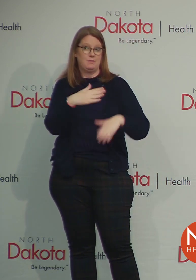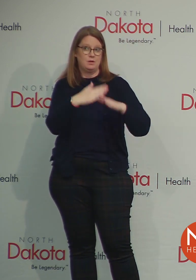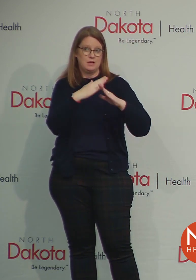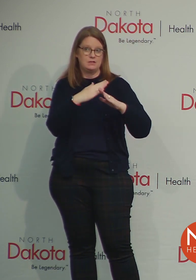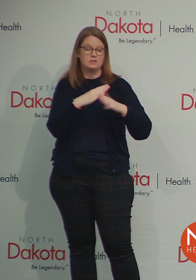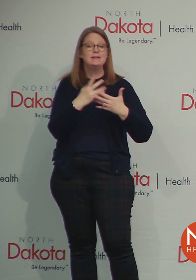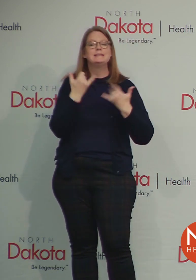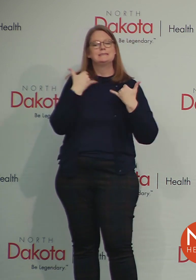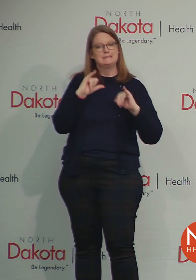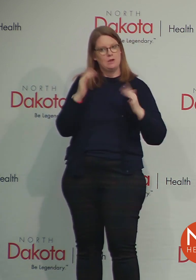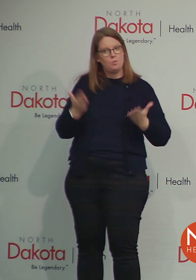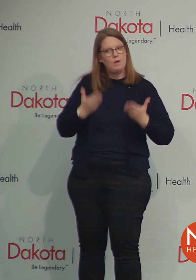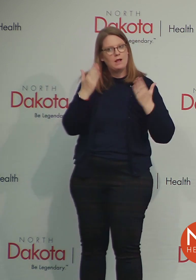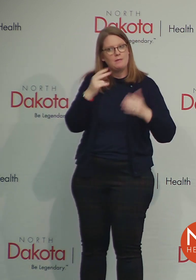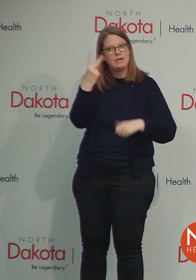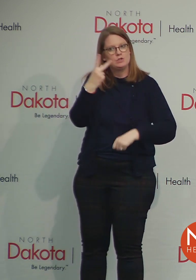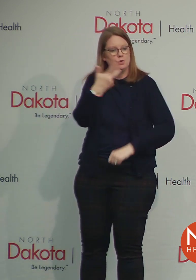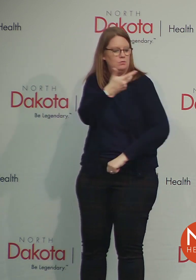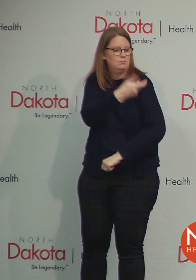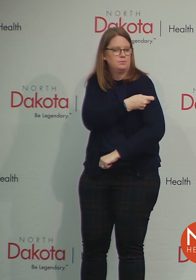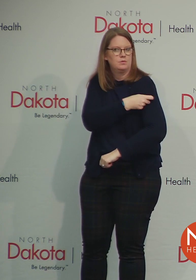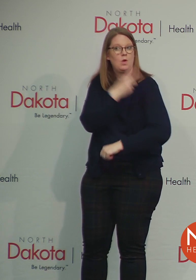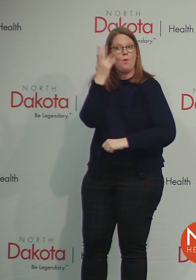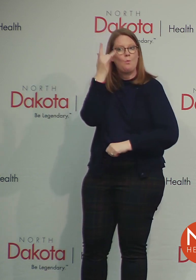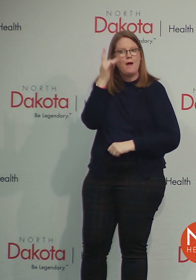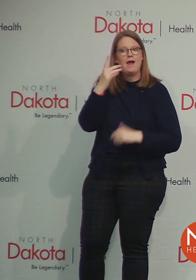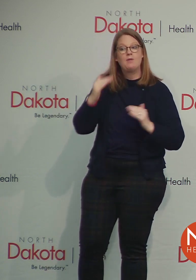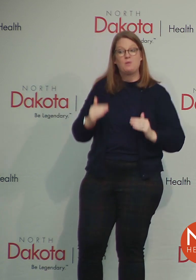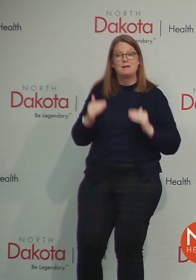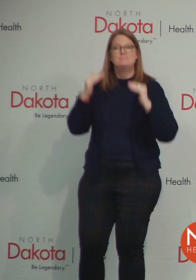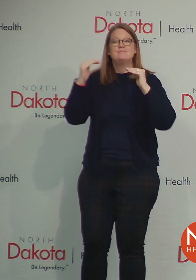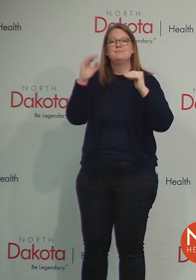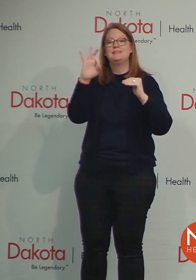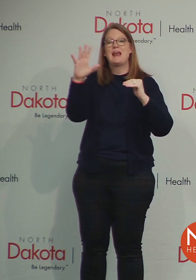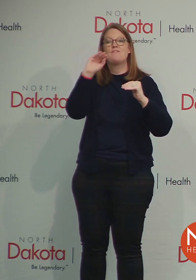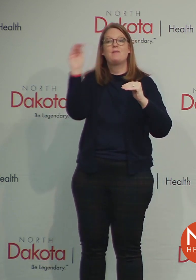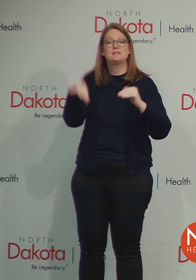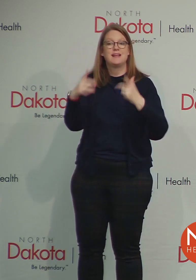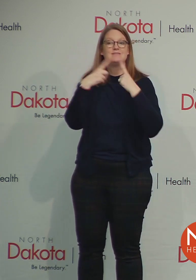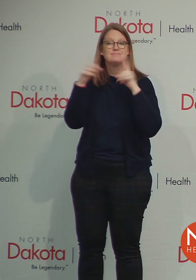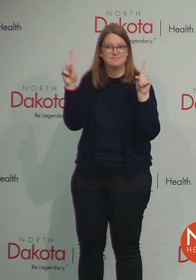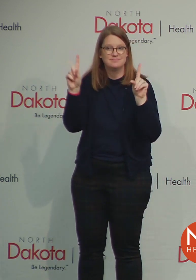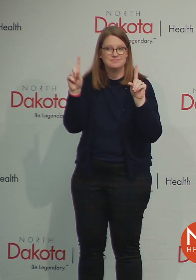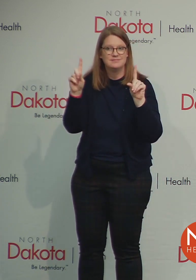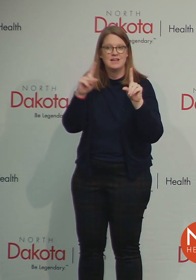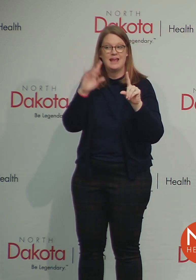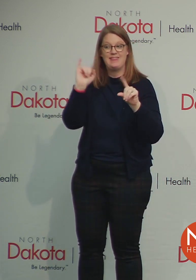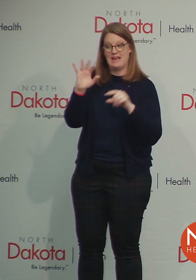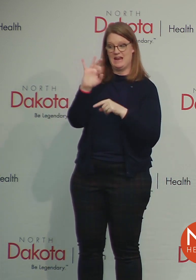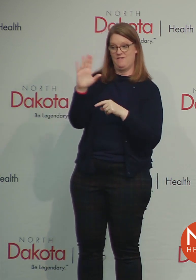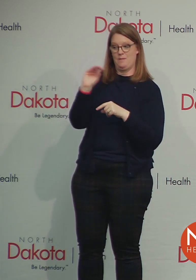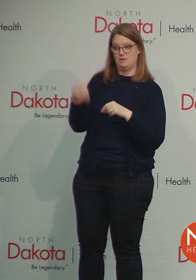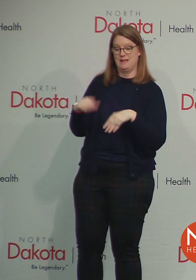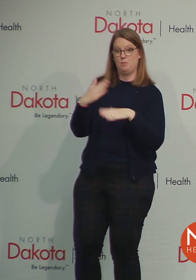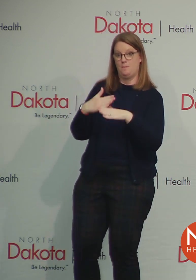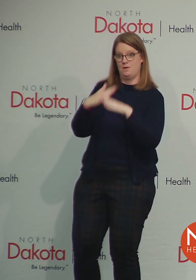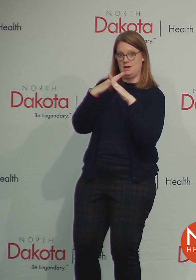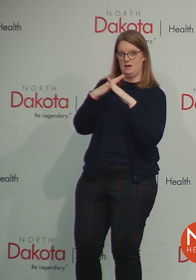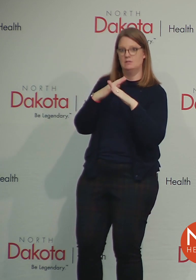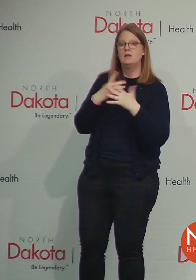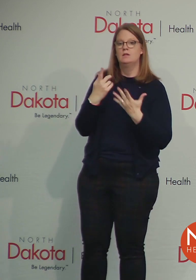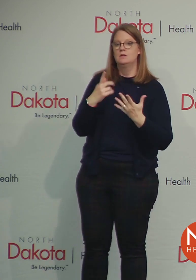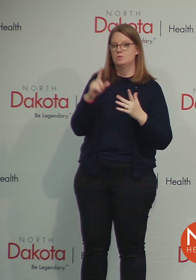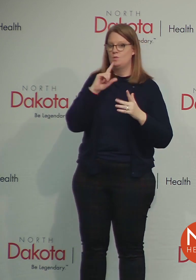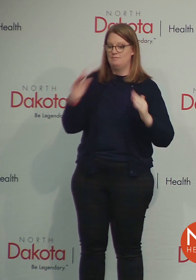2 doses because we do want that 95% efficacy, and that second dose is needed to boost immunity in